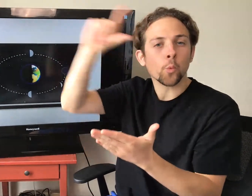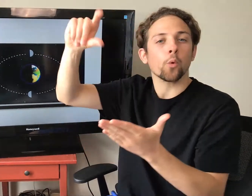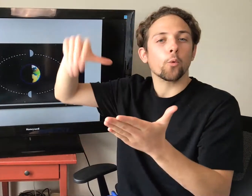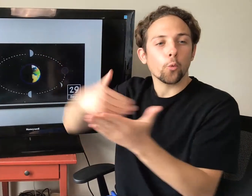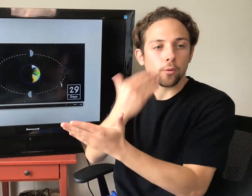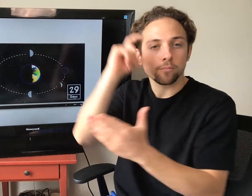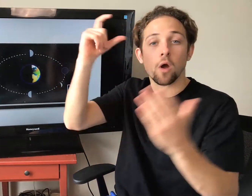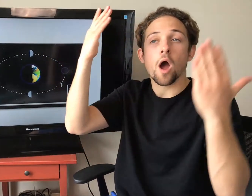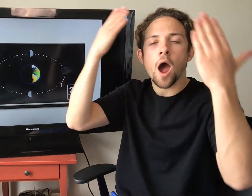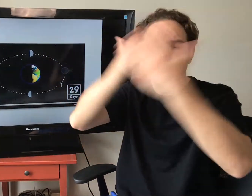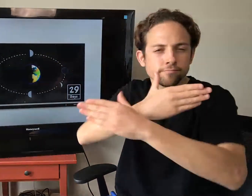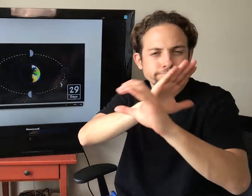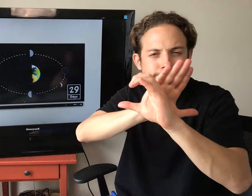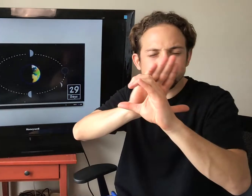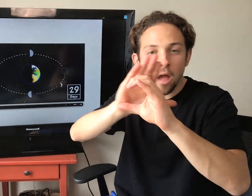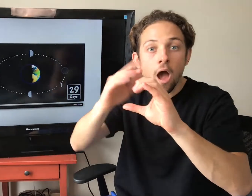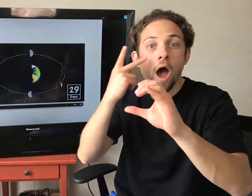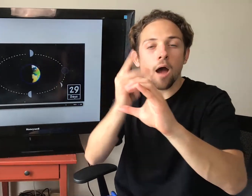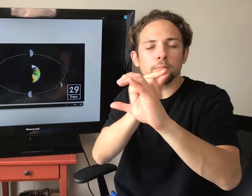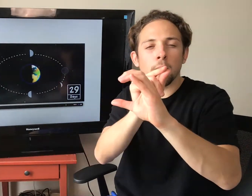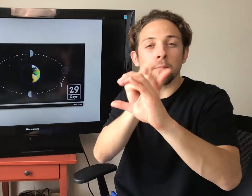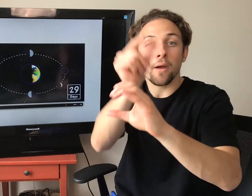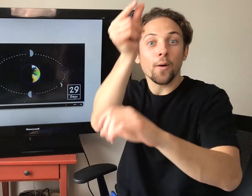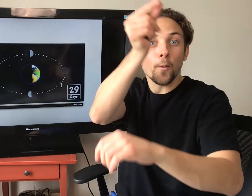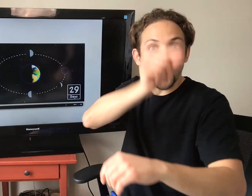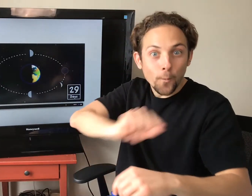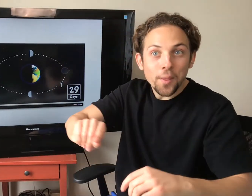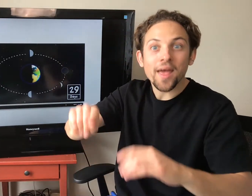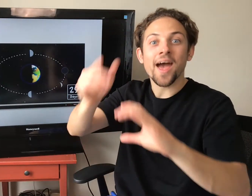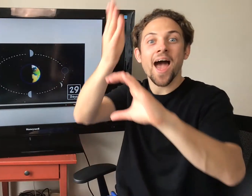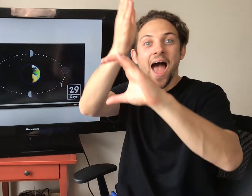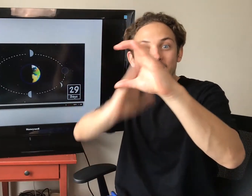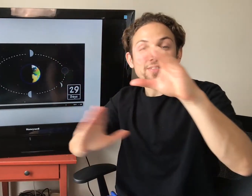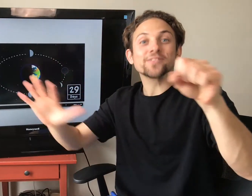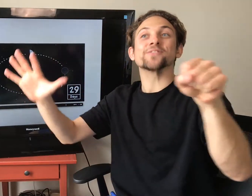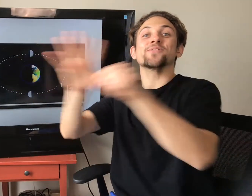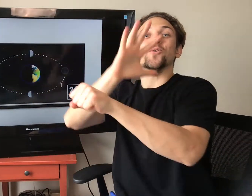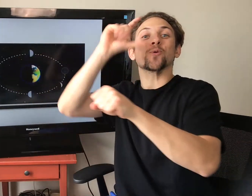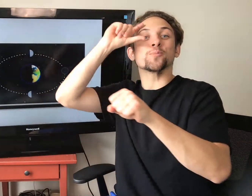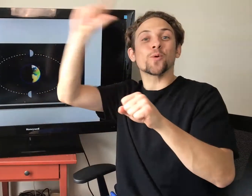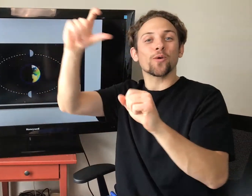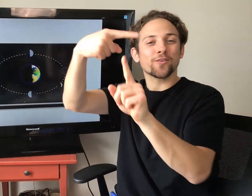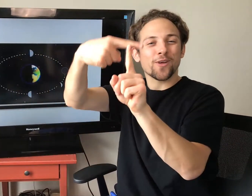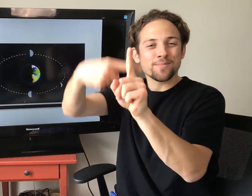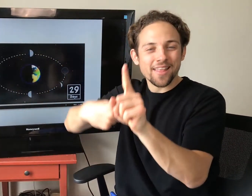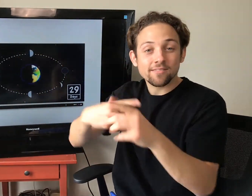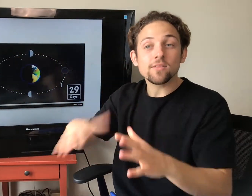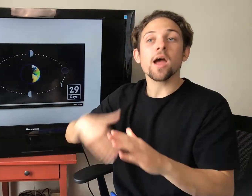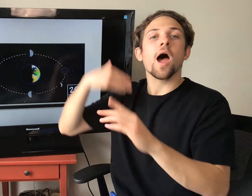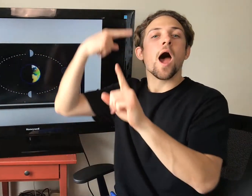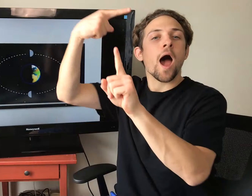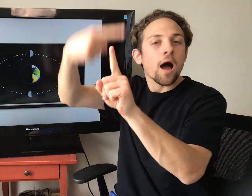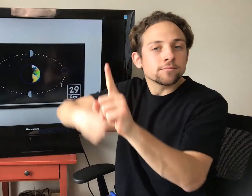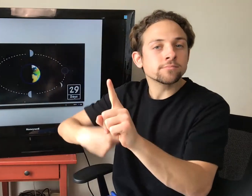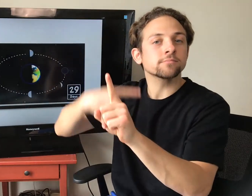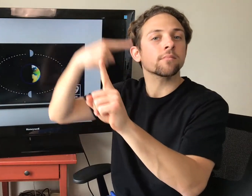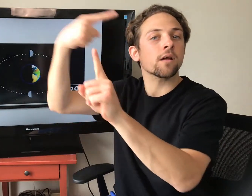every month, the moon goes through cycles. We see a little bit of the moon to all of the moon, and then back to a